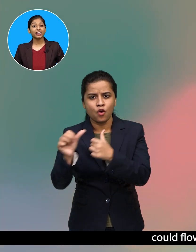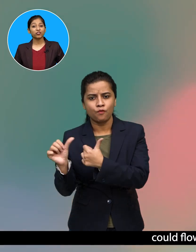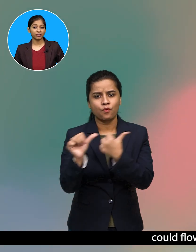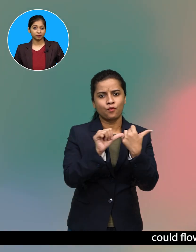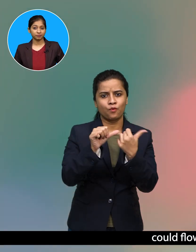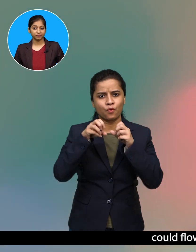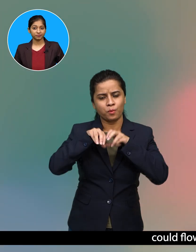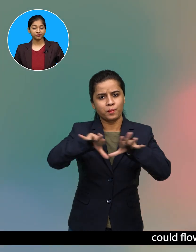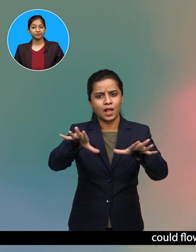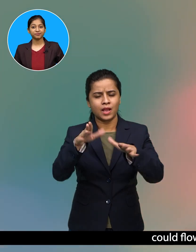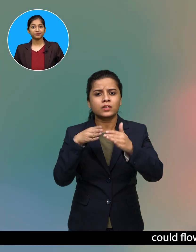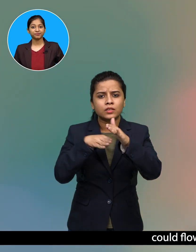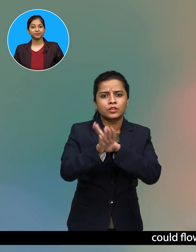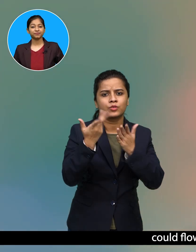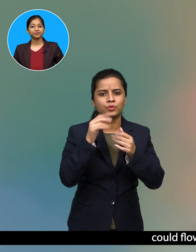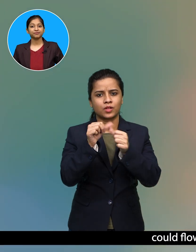the atrium.